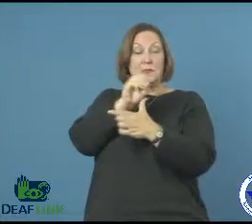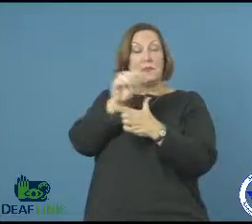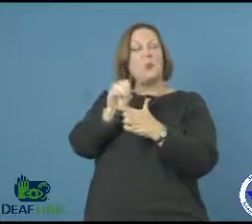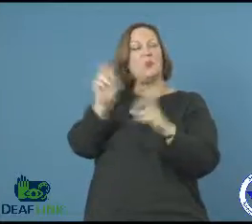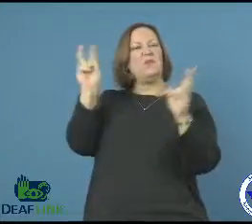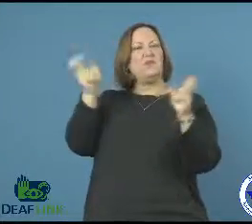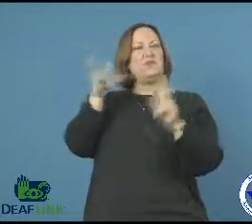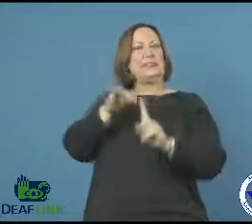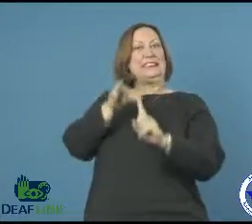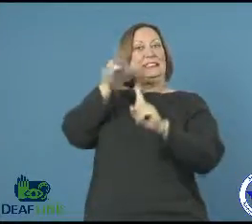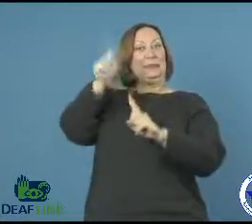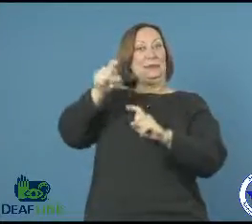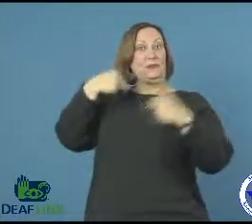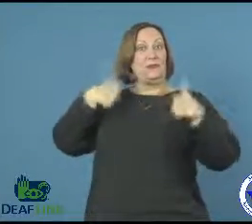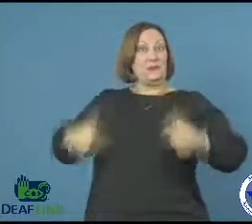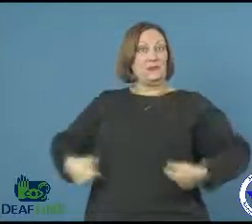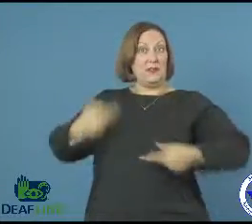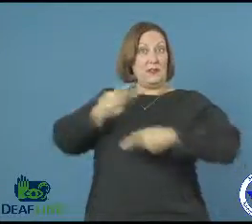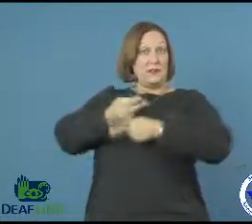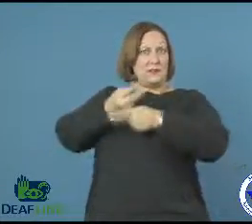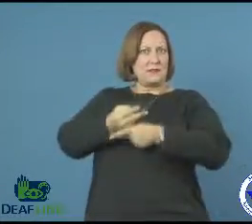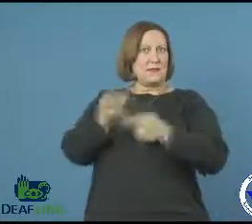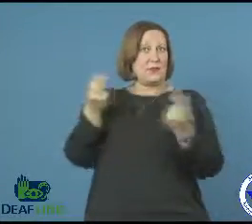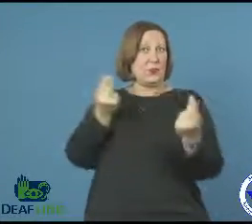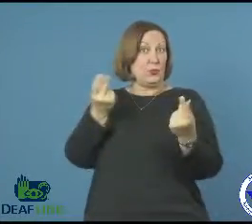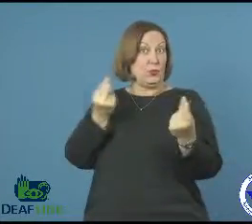needs by reviewing helpful websites.